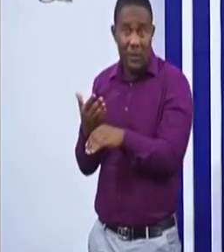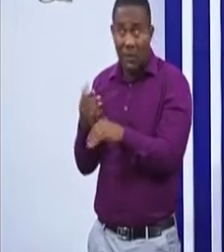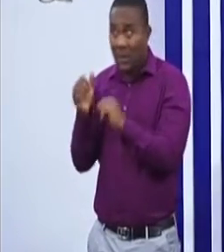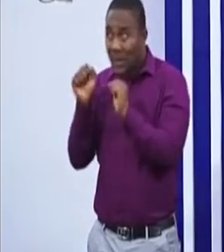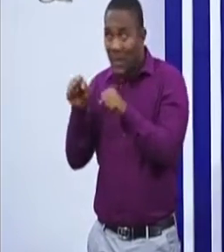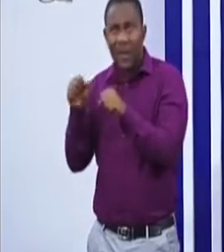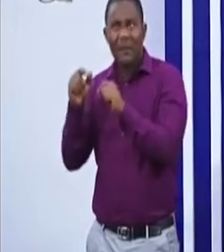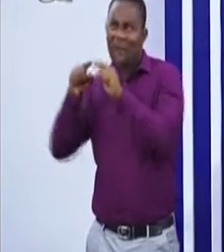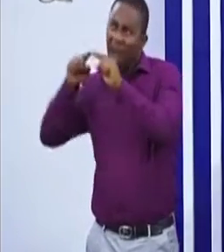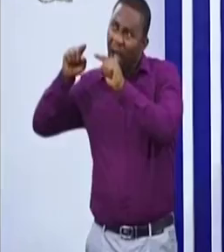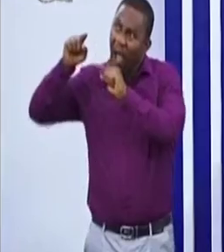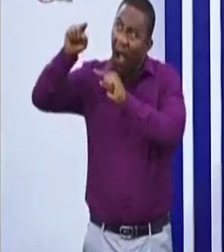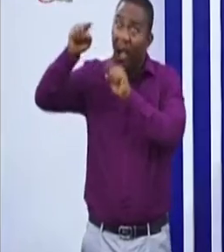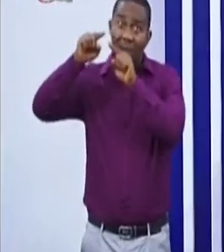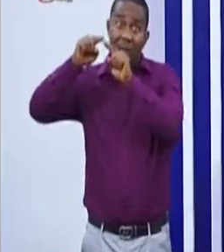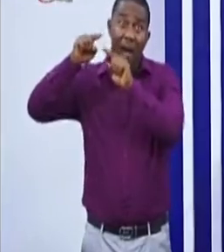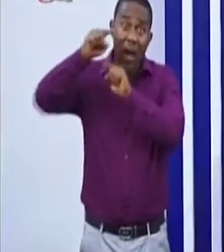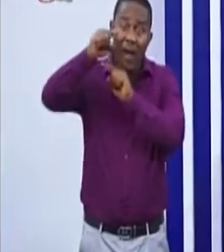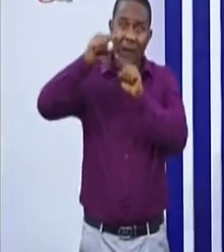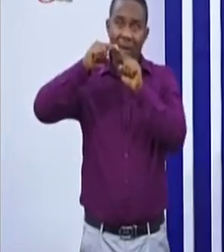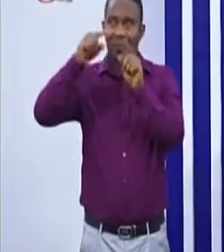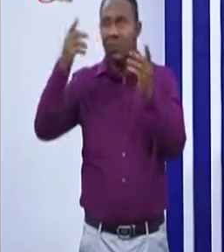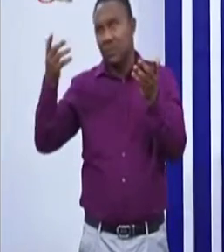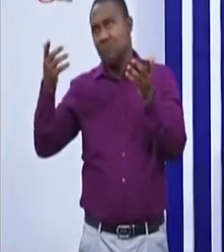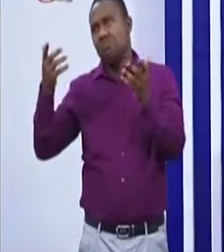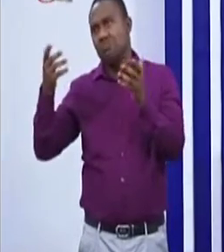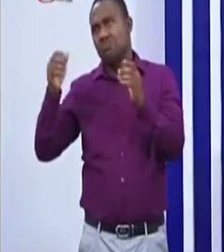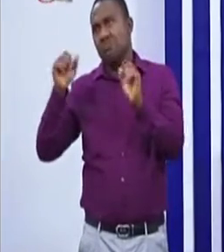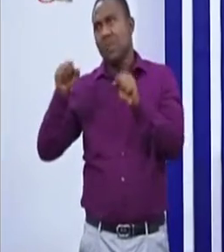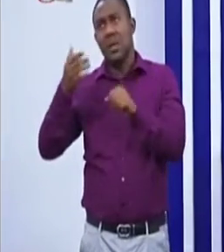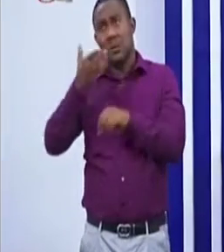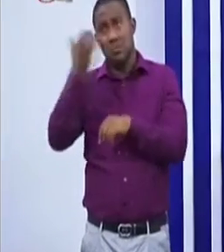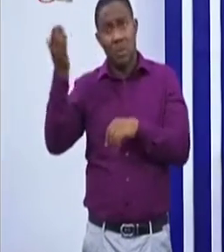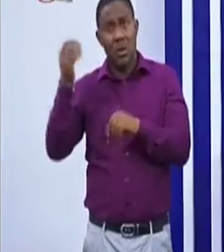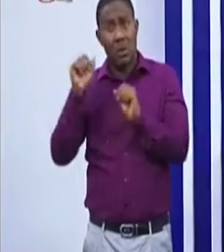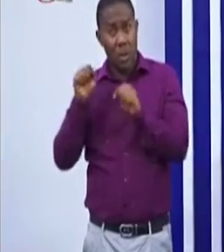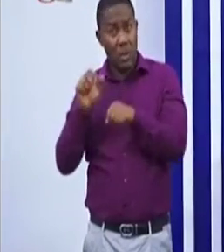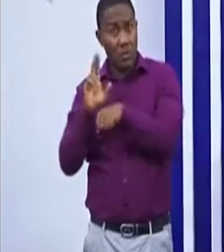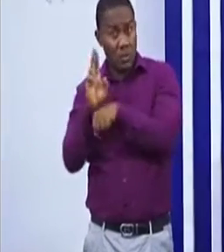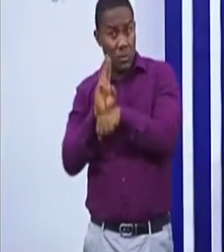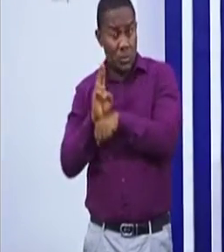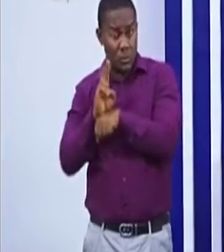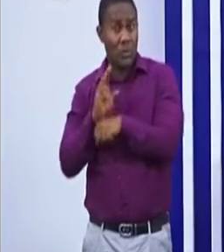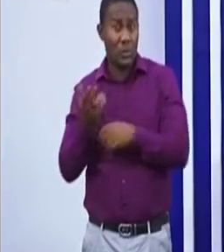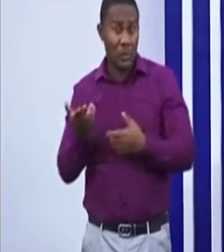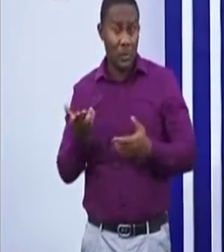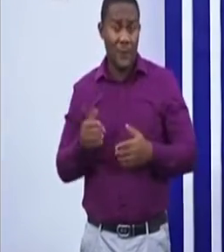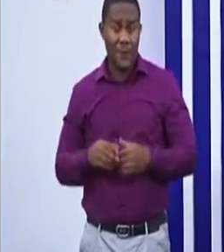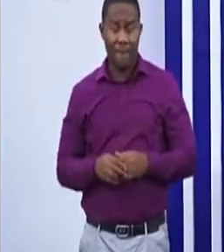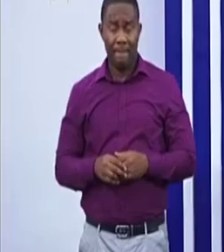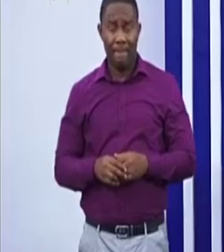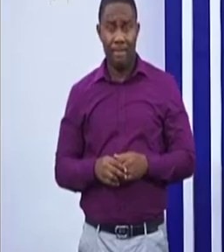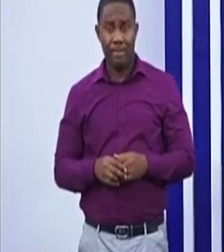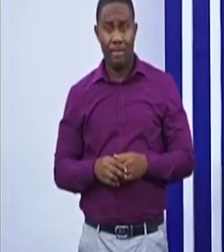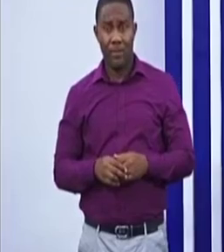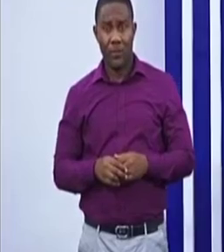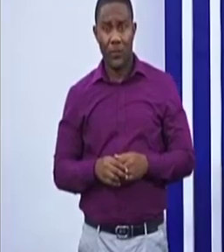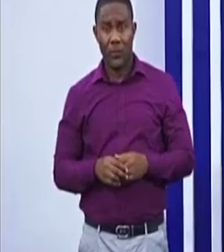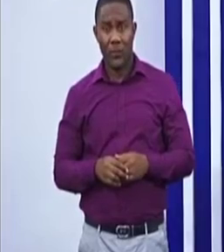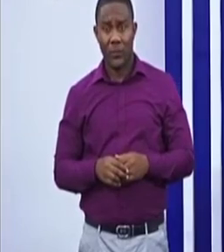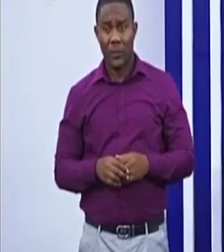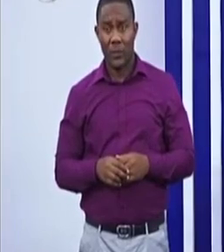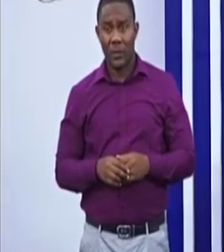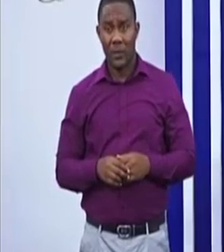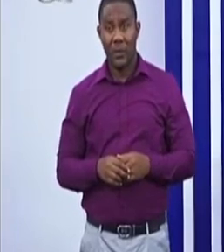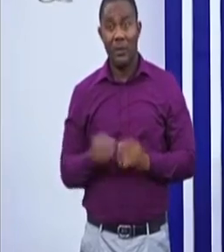aduru amanfo atumi ayusu emie pipe ne mu kakra na kwan medem kakra na traffic jam no enko fom kakra enti yama